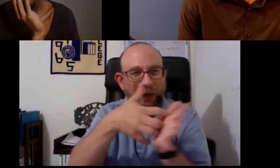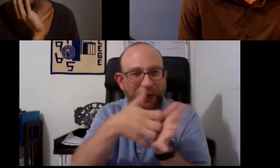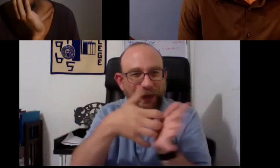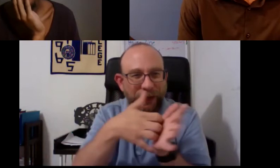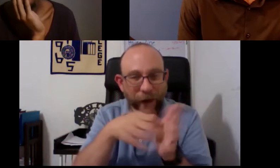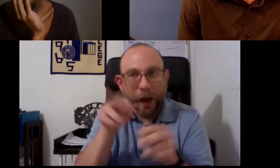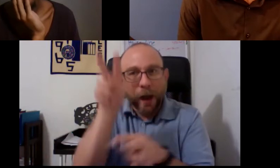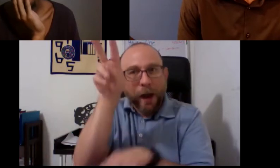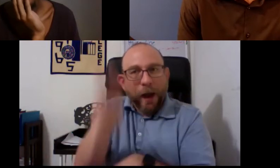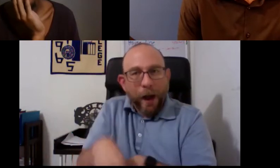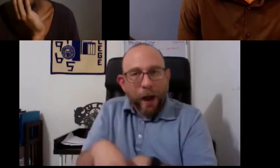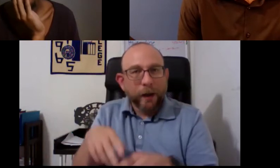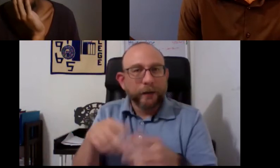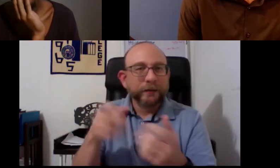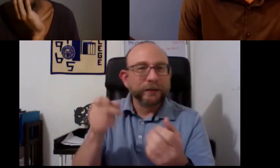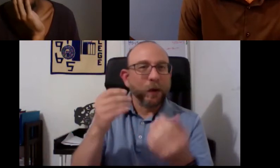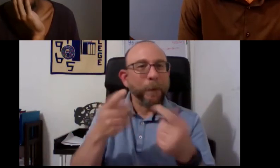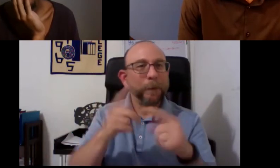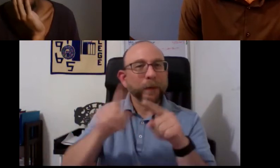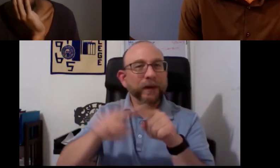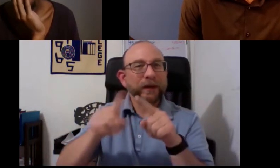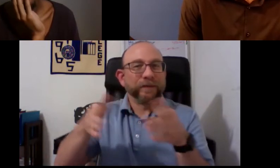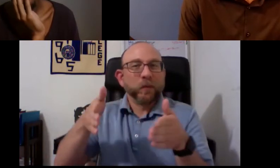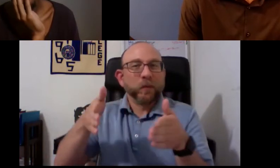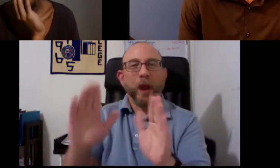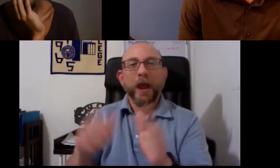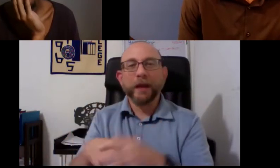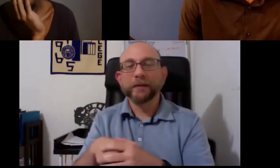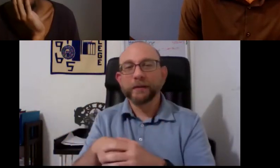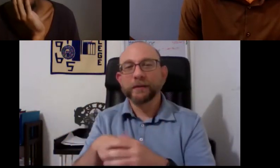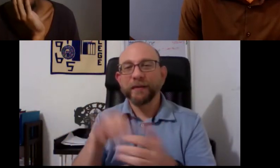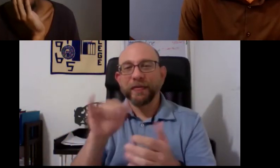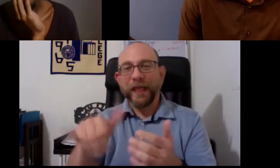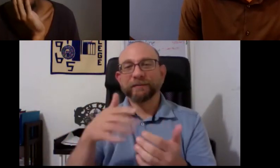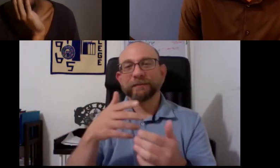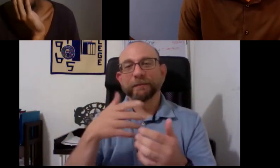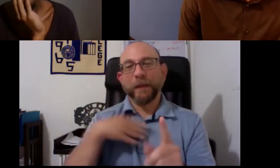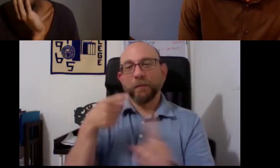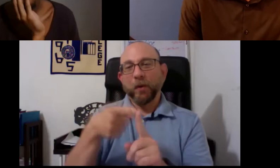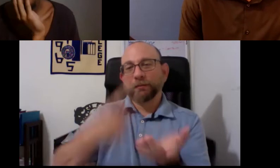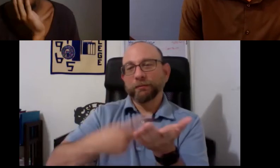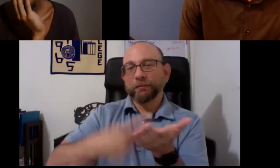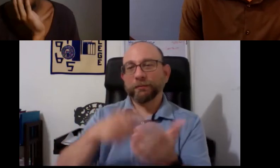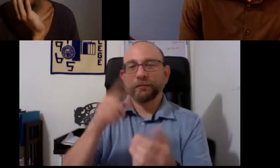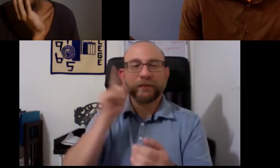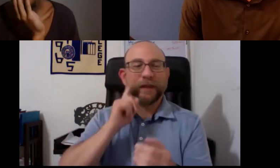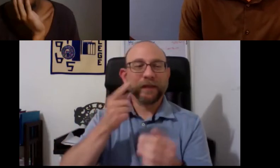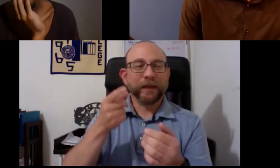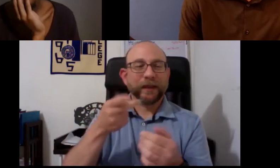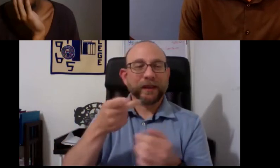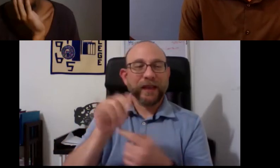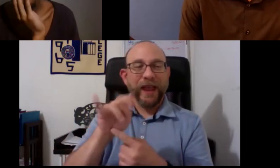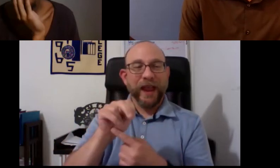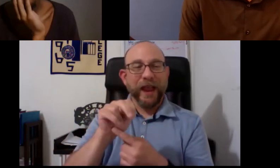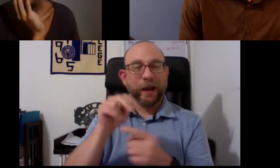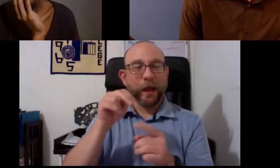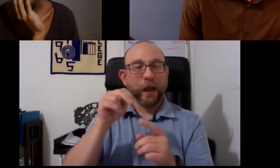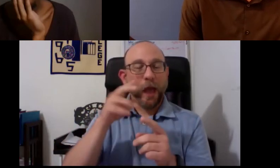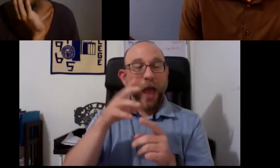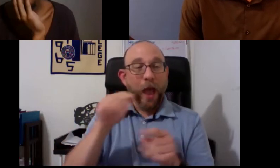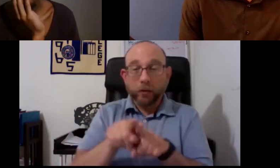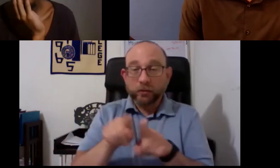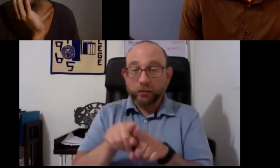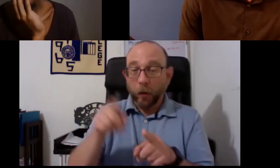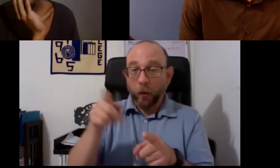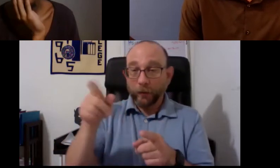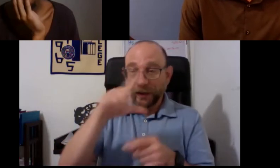accessibility to things where the video is not clear or where that information may not be as accessible. And that started in the blind and